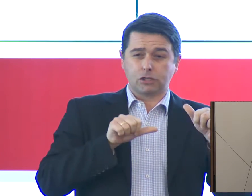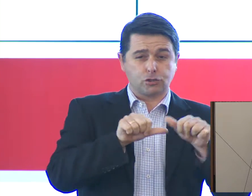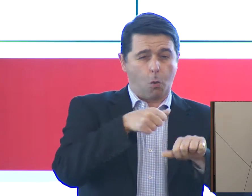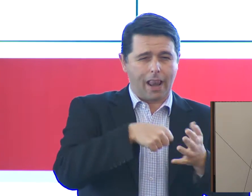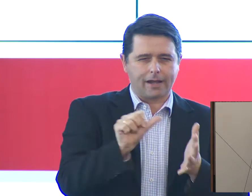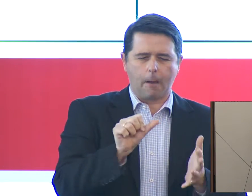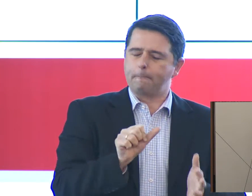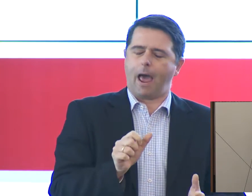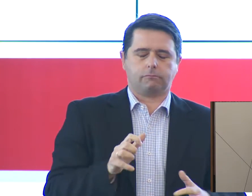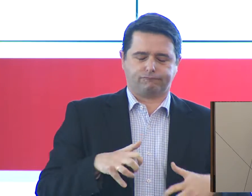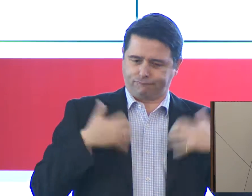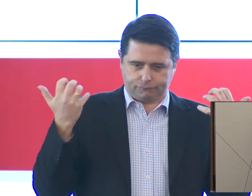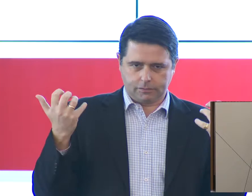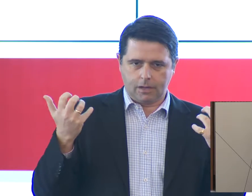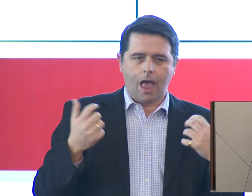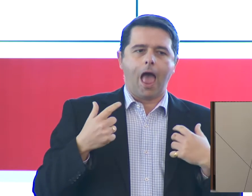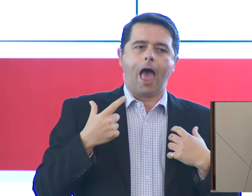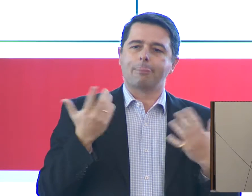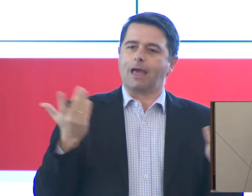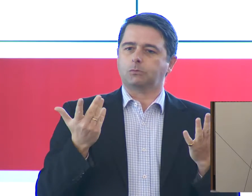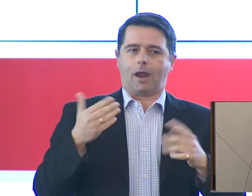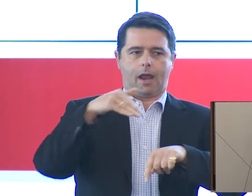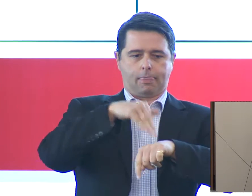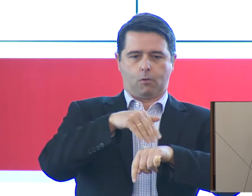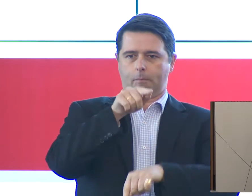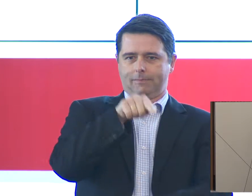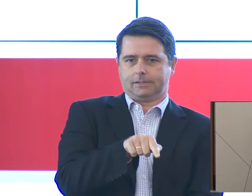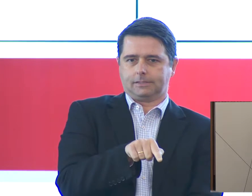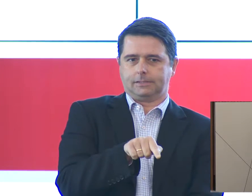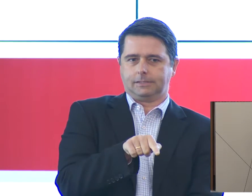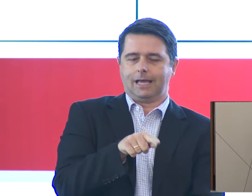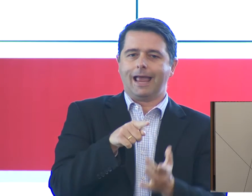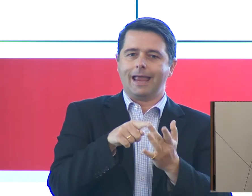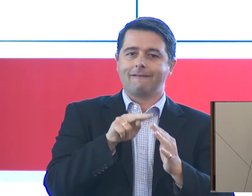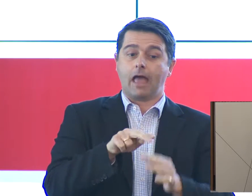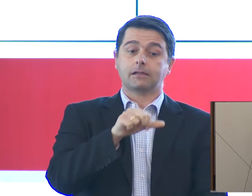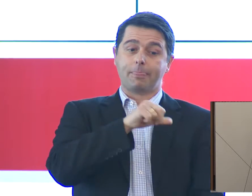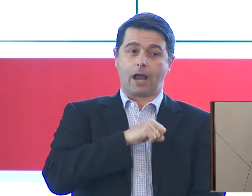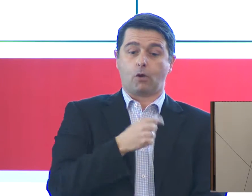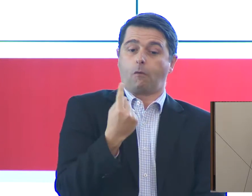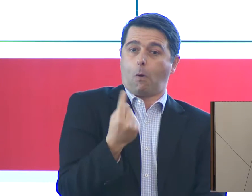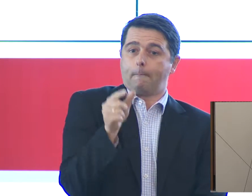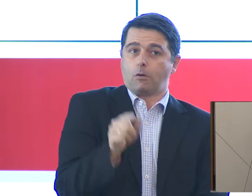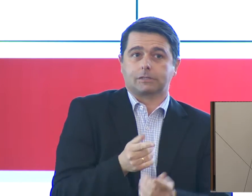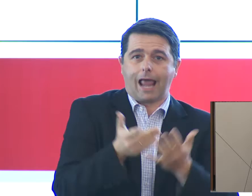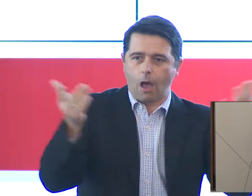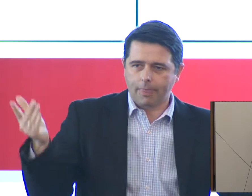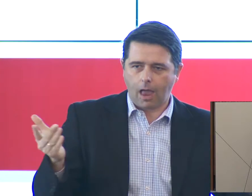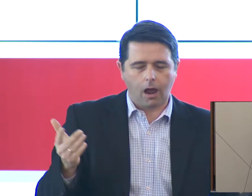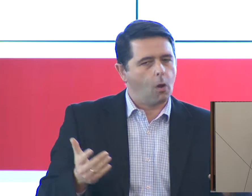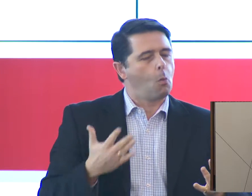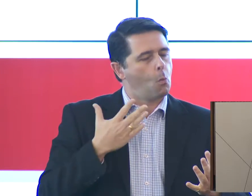there was outrage about this process in this letter, and I guess that really demonstrated where the